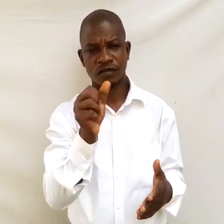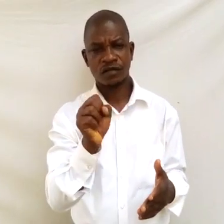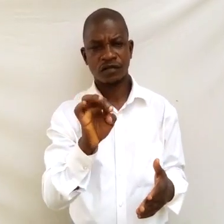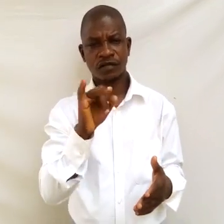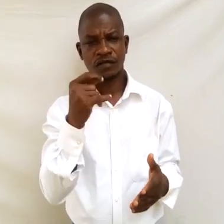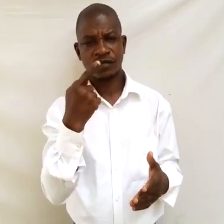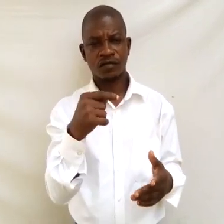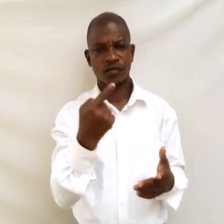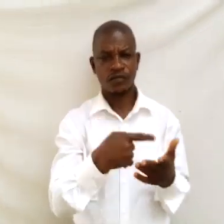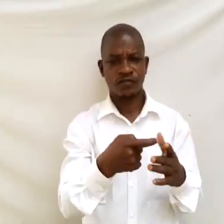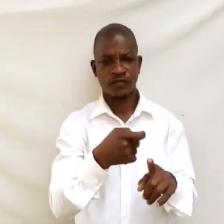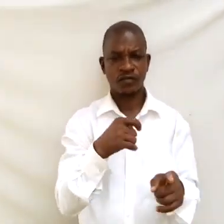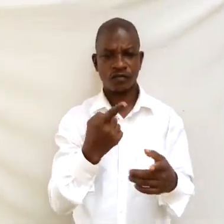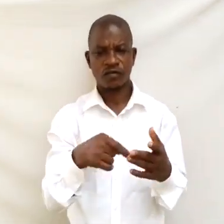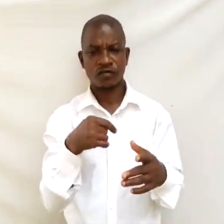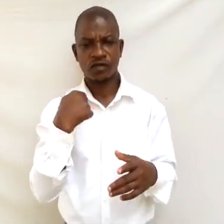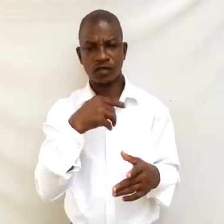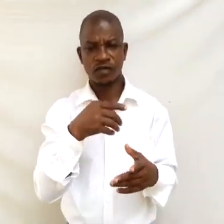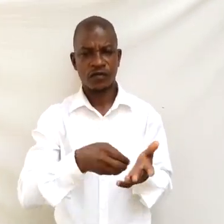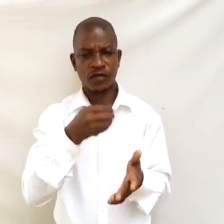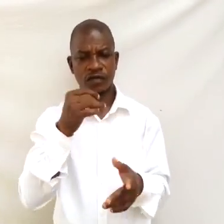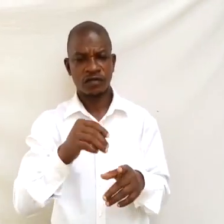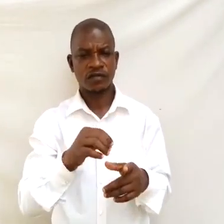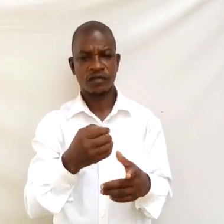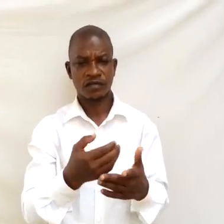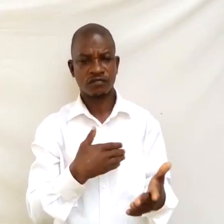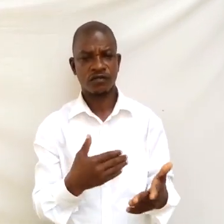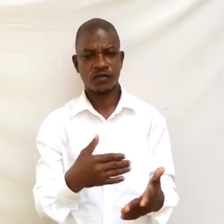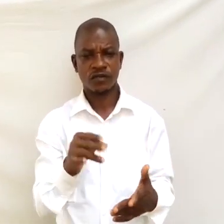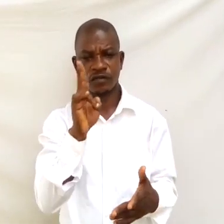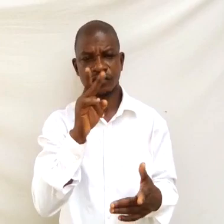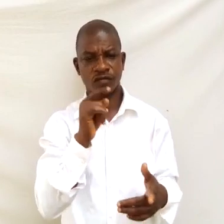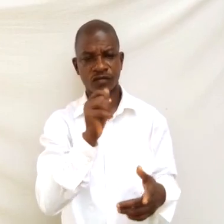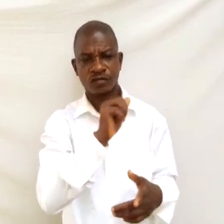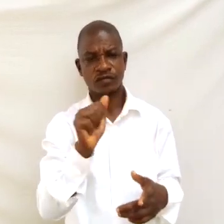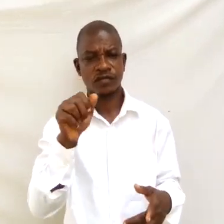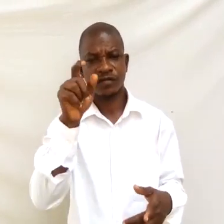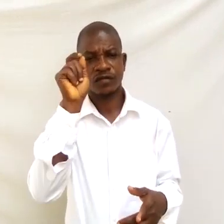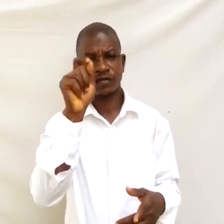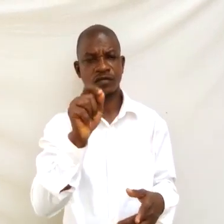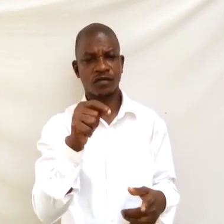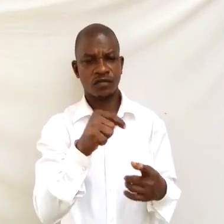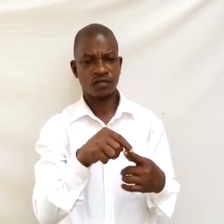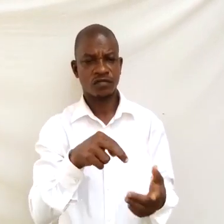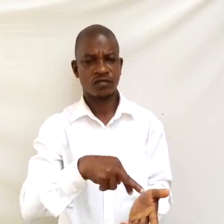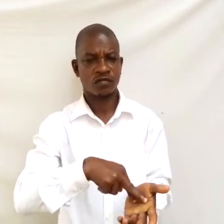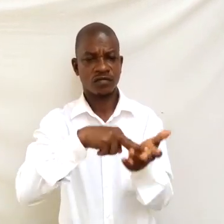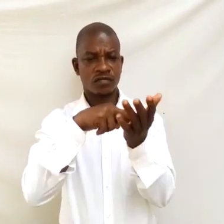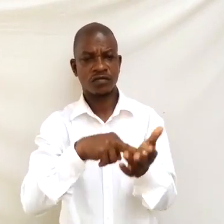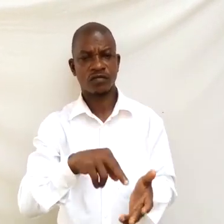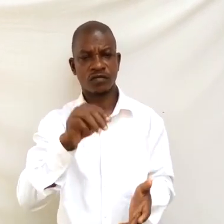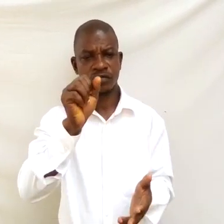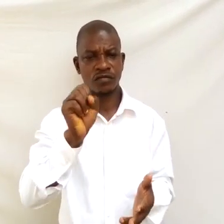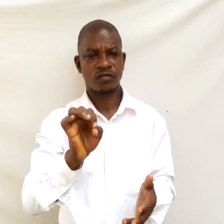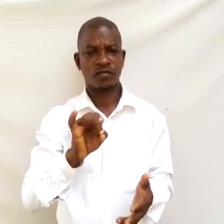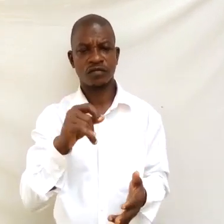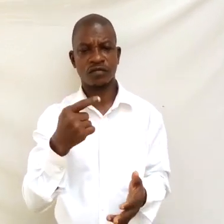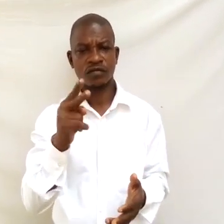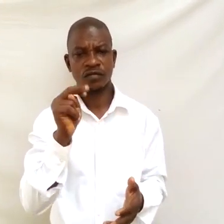have learned earlier. So use a point to represent Segun